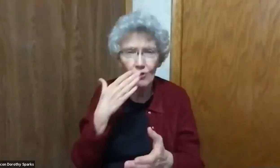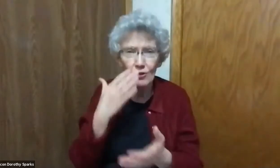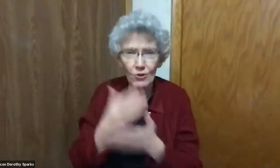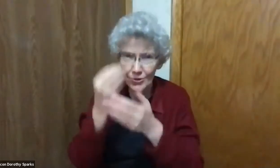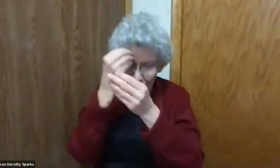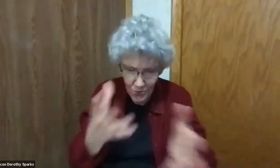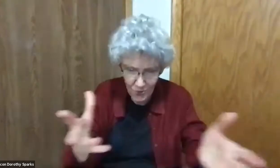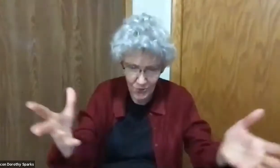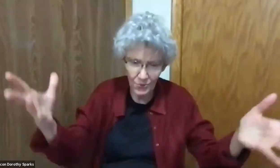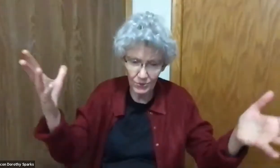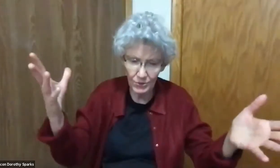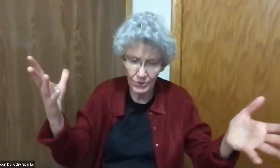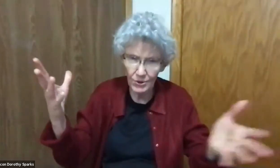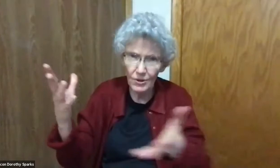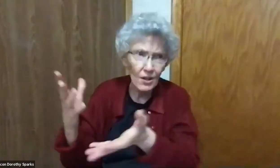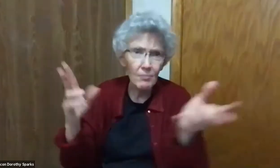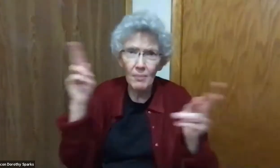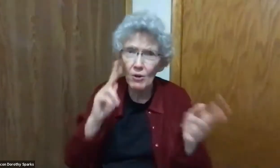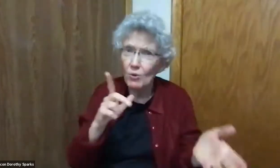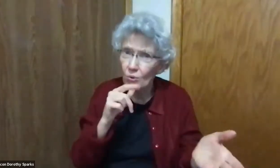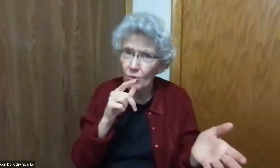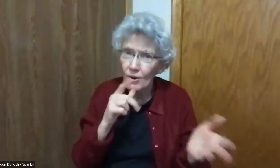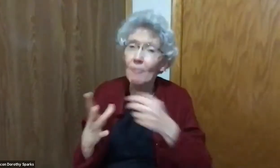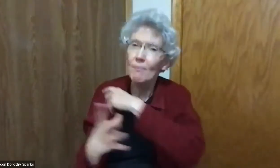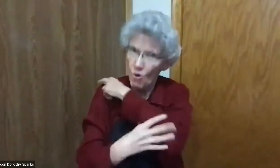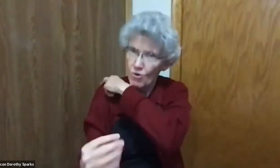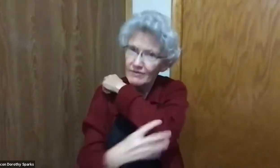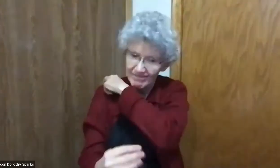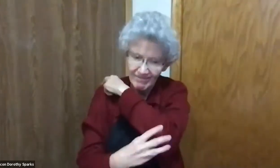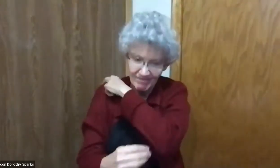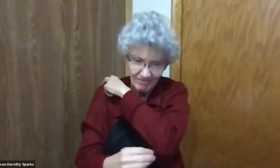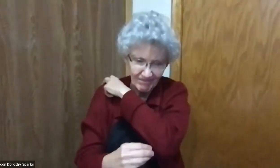because he has chosen me to tell the good news to the poor.